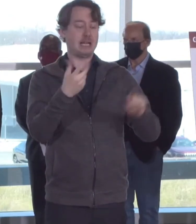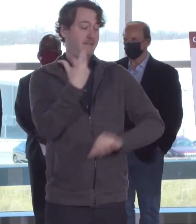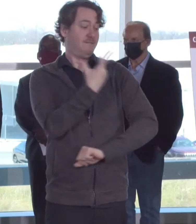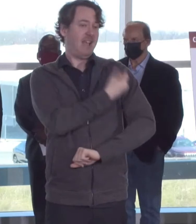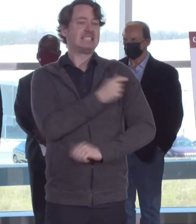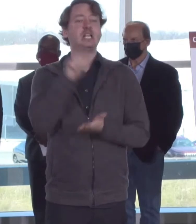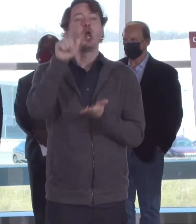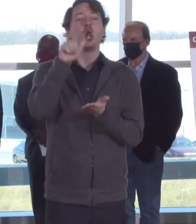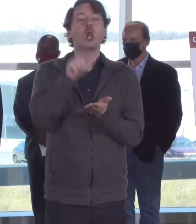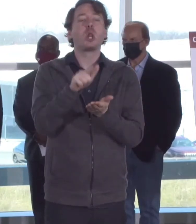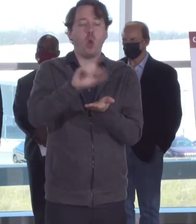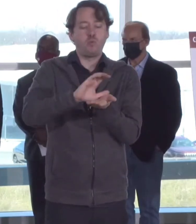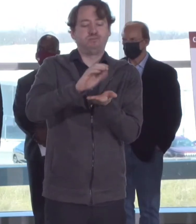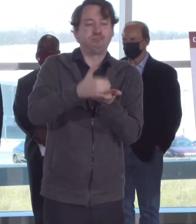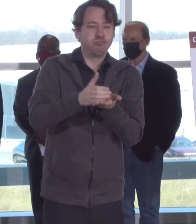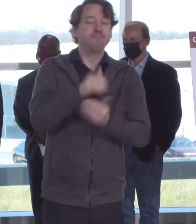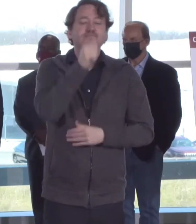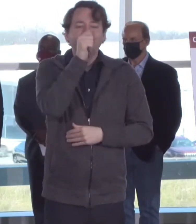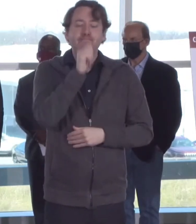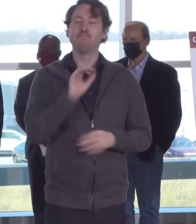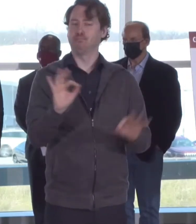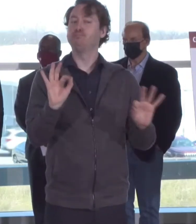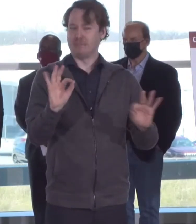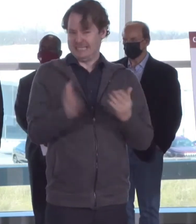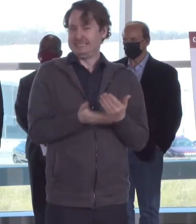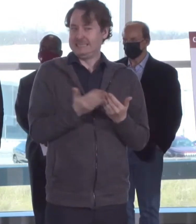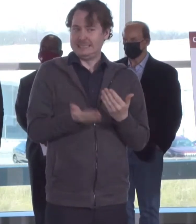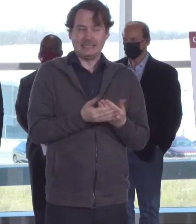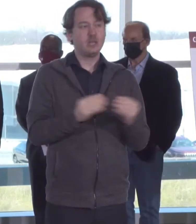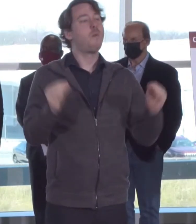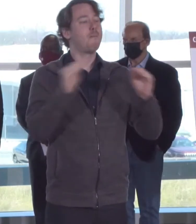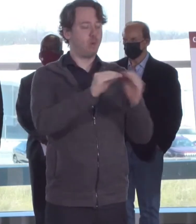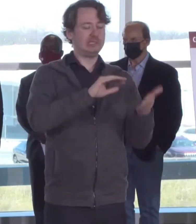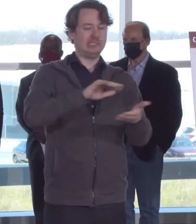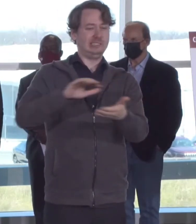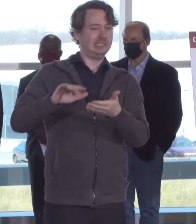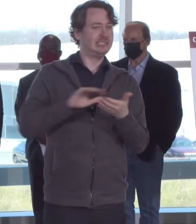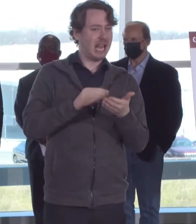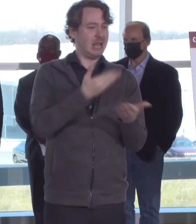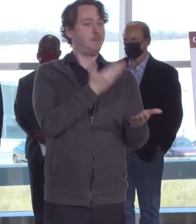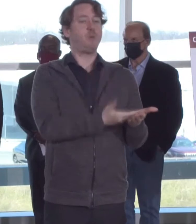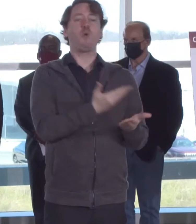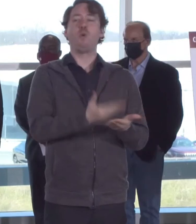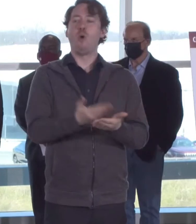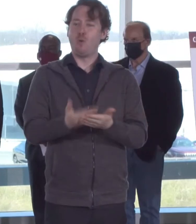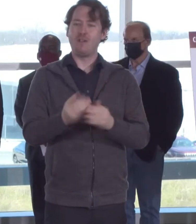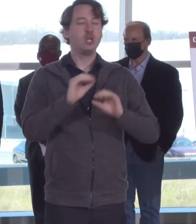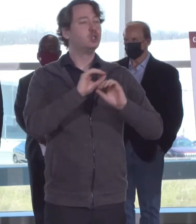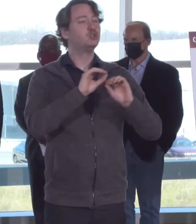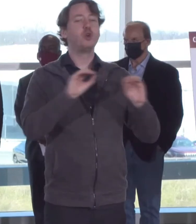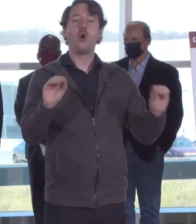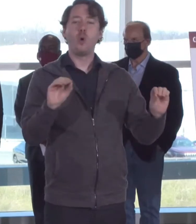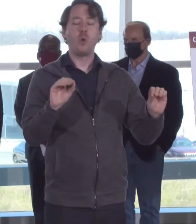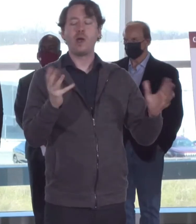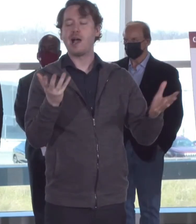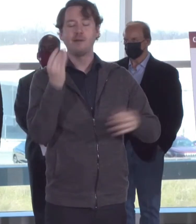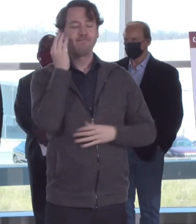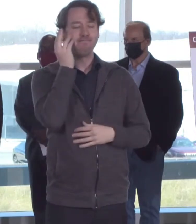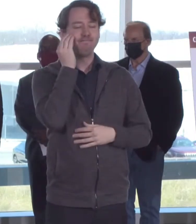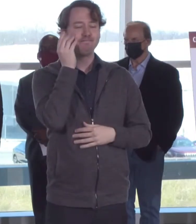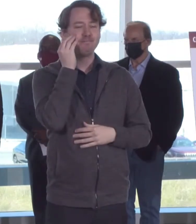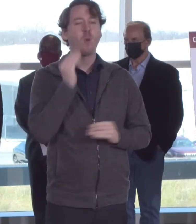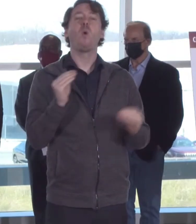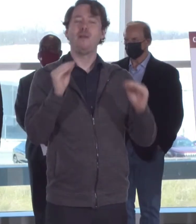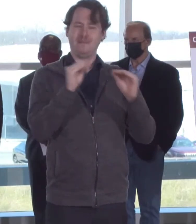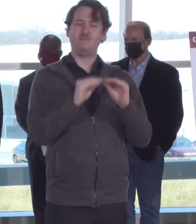dose. It's very well tolerated. More and more studies show that there's no cause that more